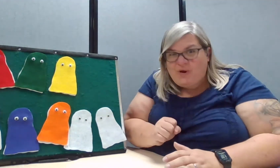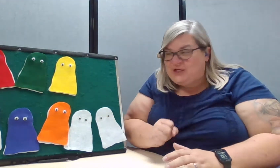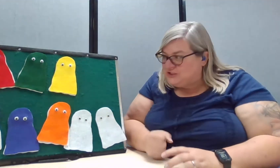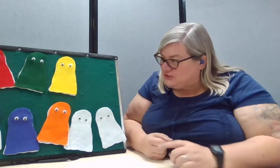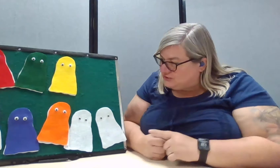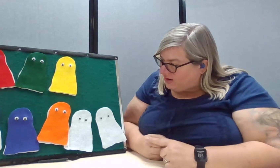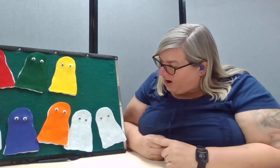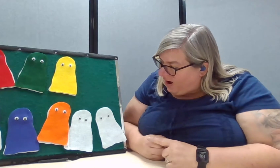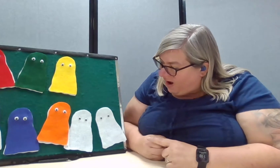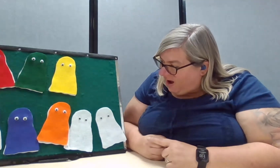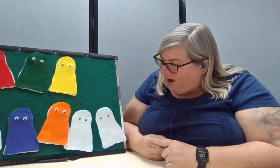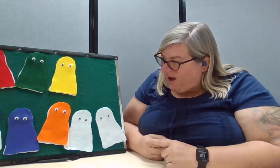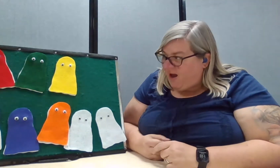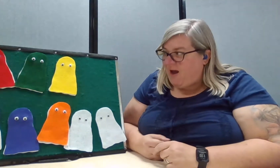Little ghost became orange.